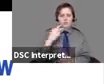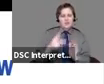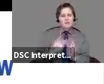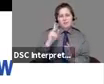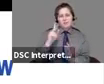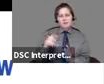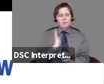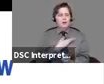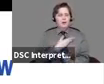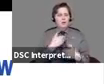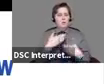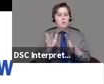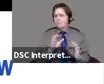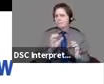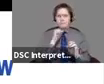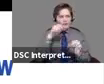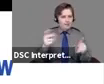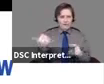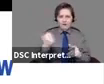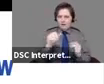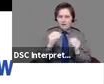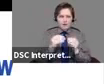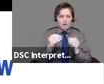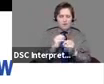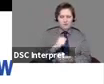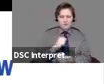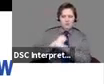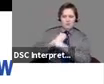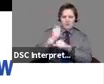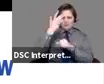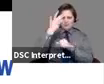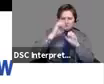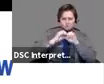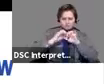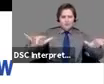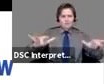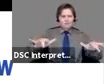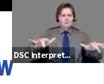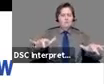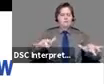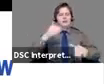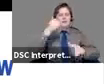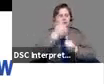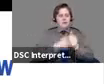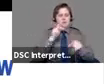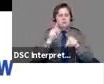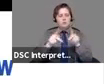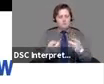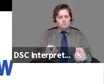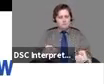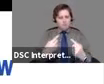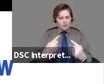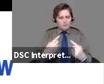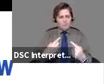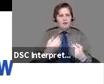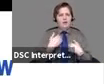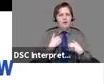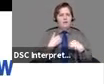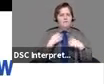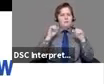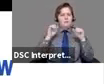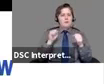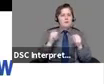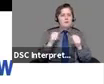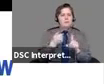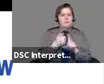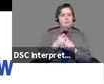our rooms. We are no longer doing that really to prevent the spread. Each and every person that comes to the shelter has the ability to